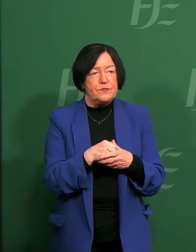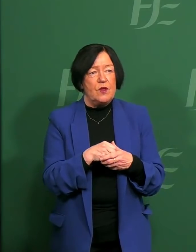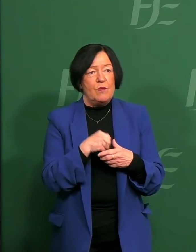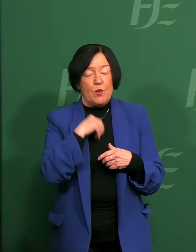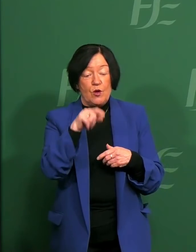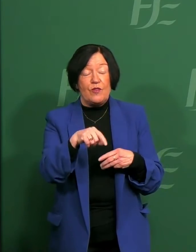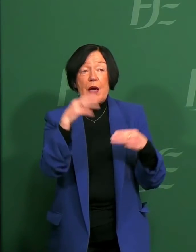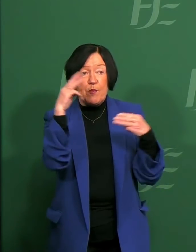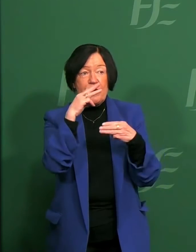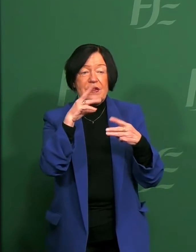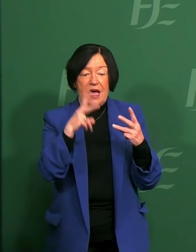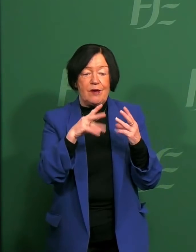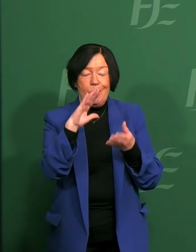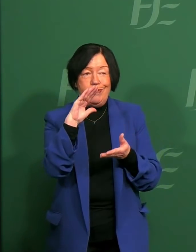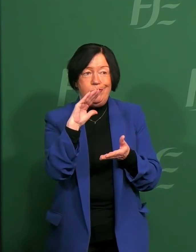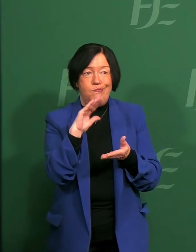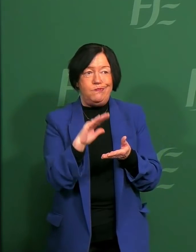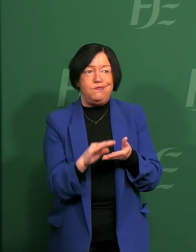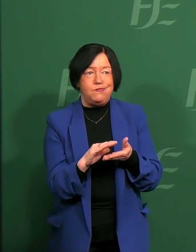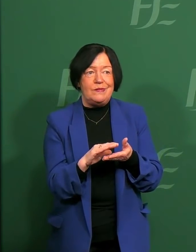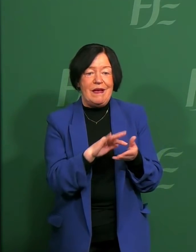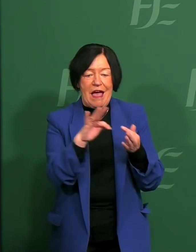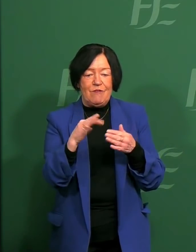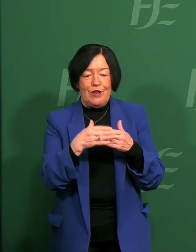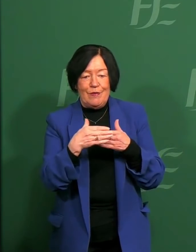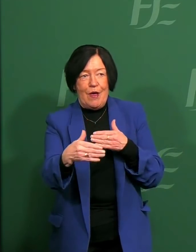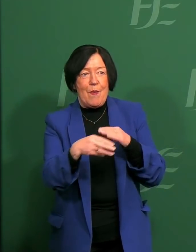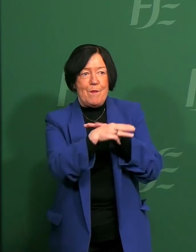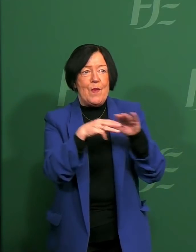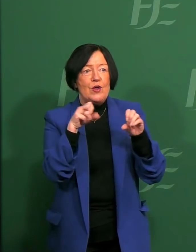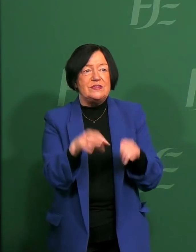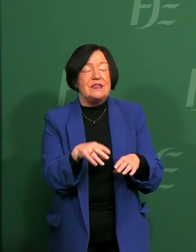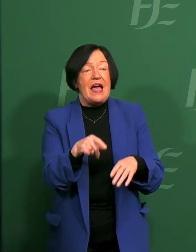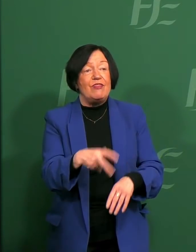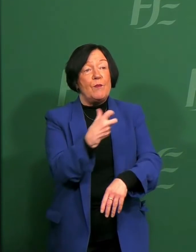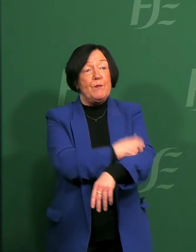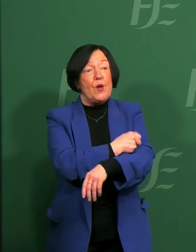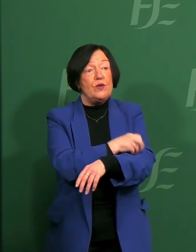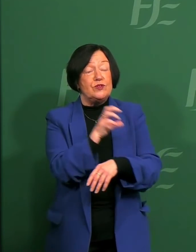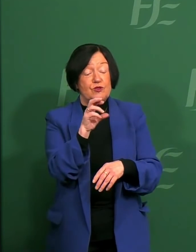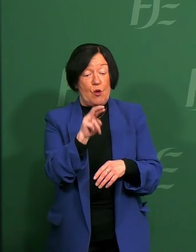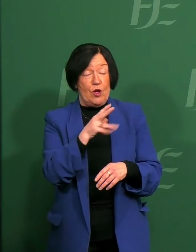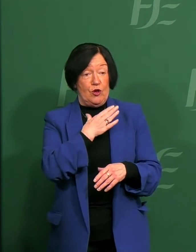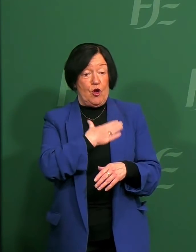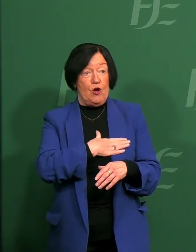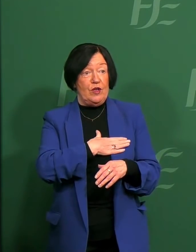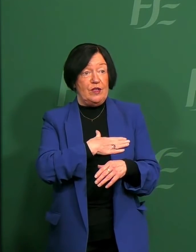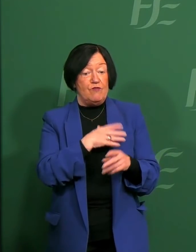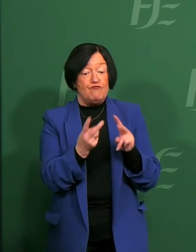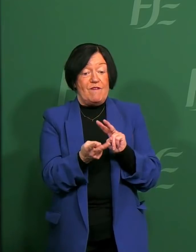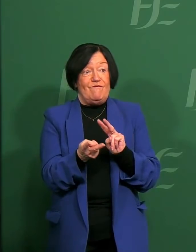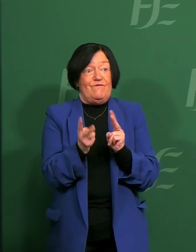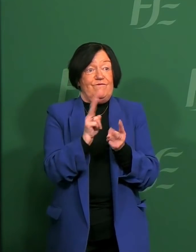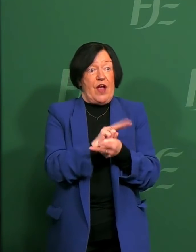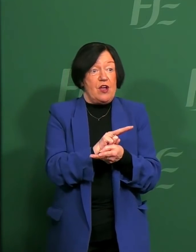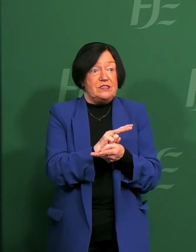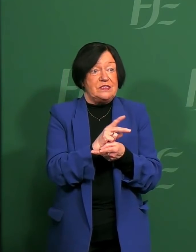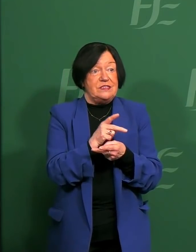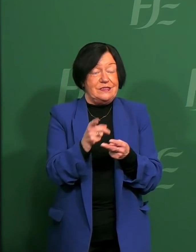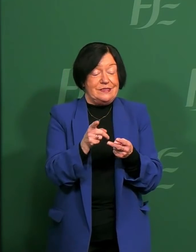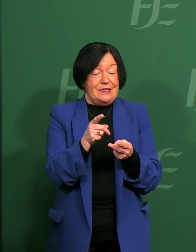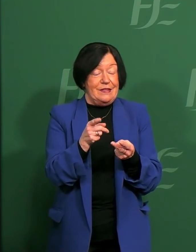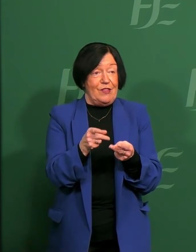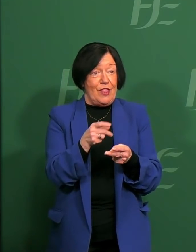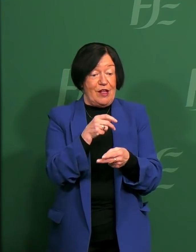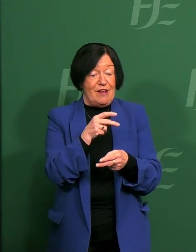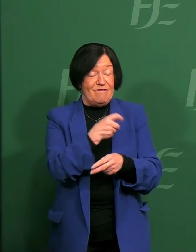that protection does wane after a period of time. And the booster dose so not only reverses the waning effect, but